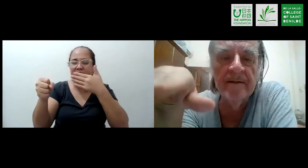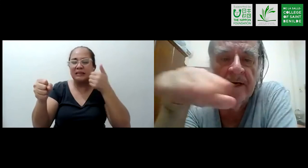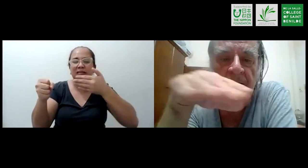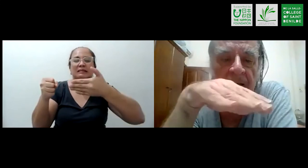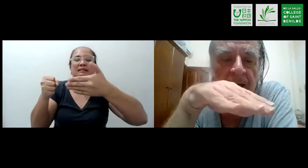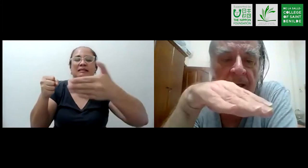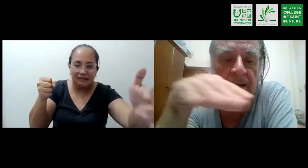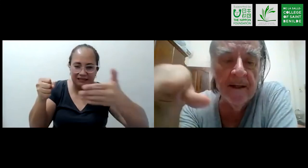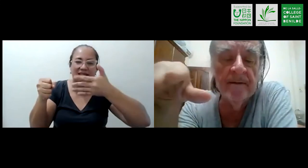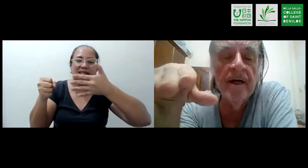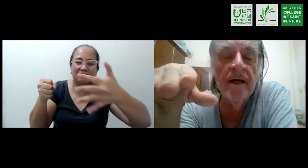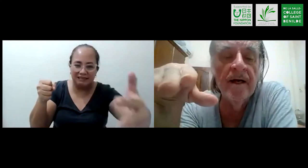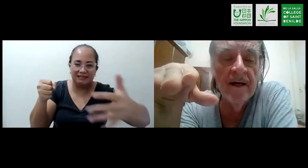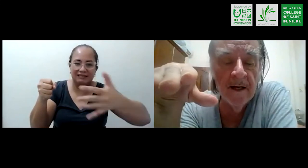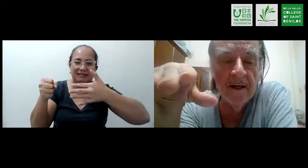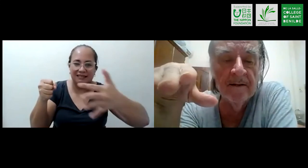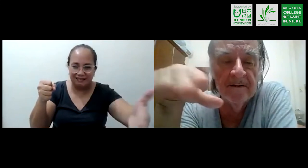And then